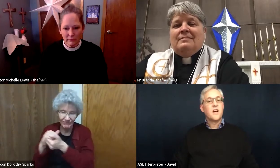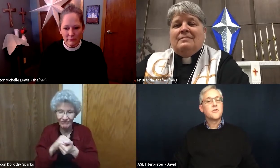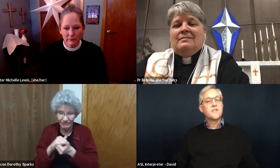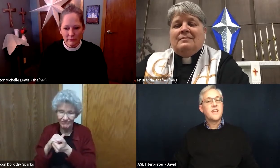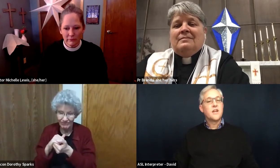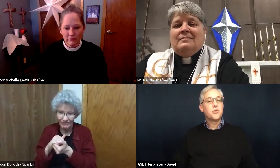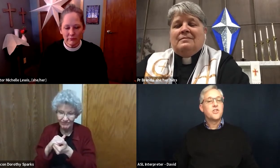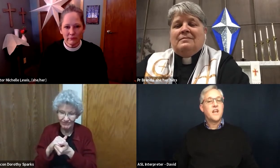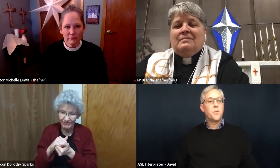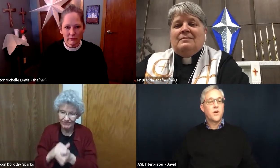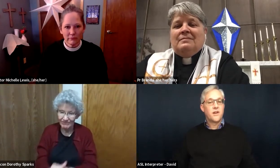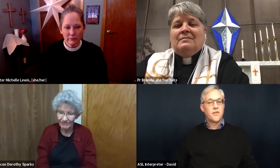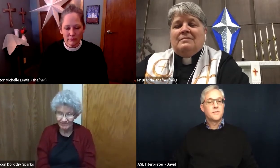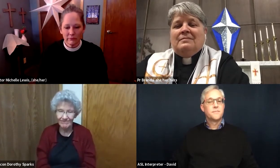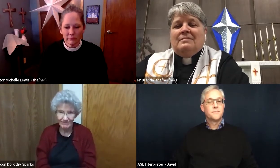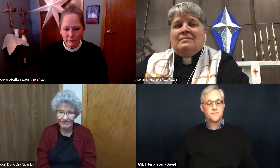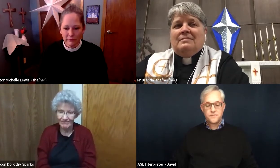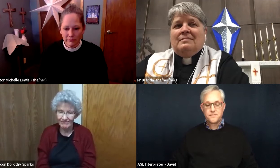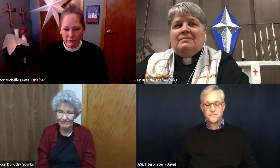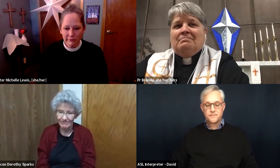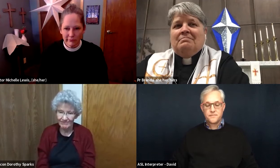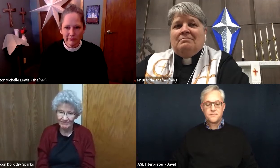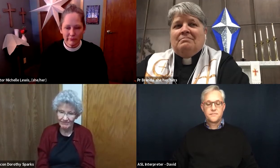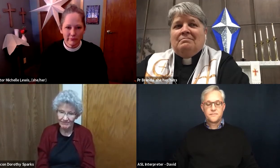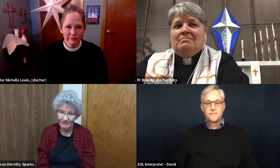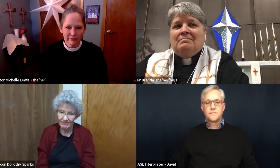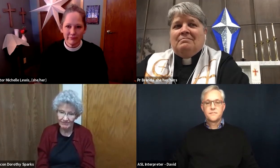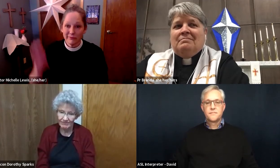help us understand and appreciate one another.